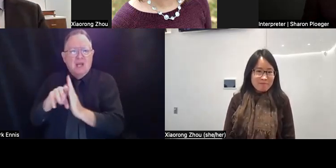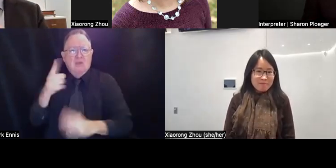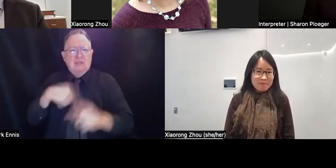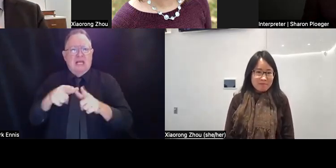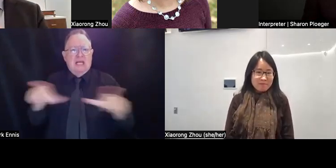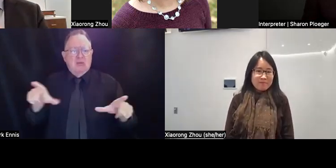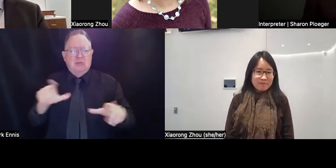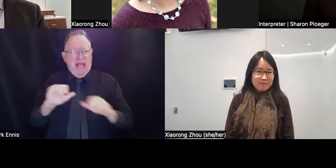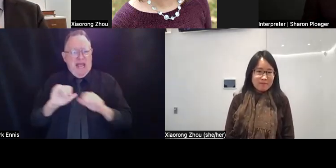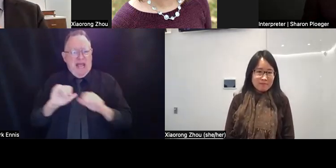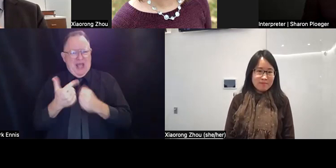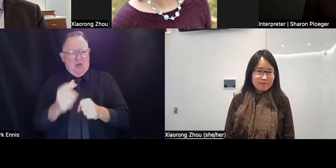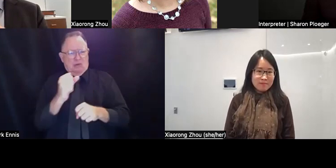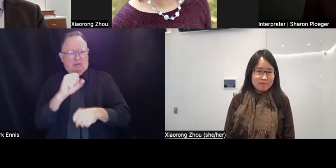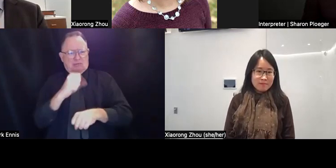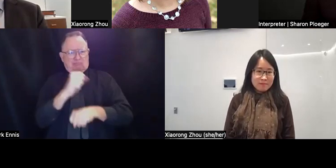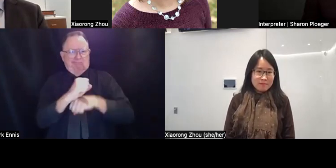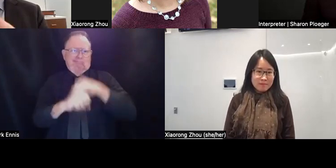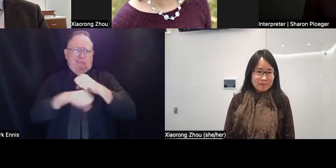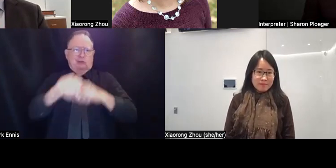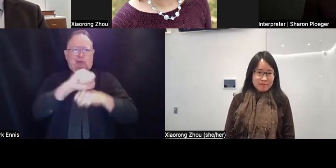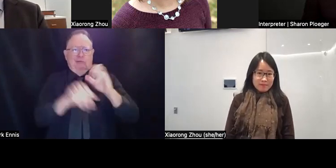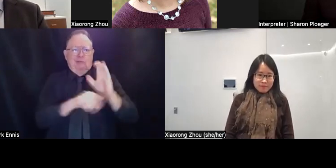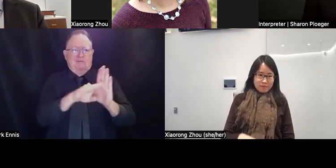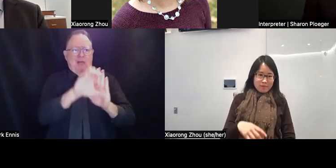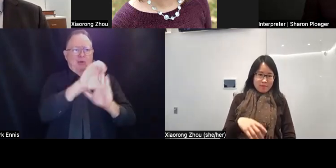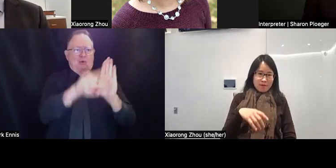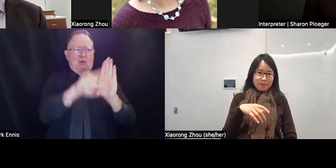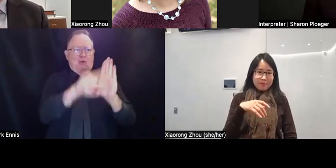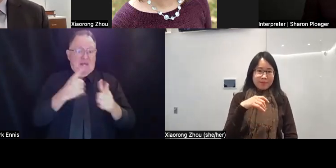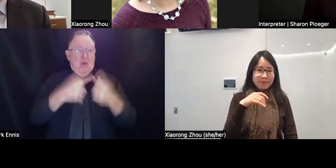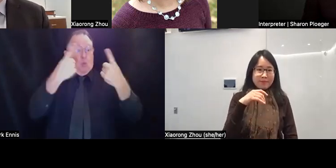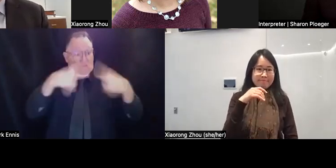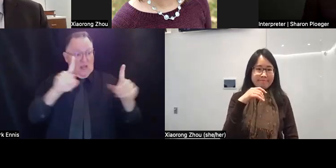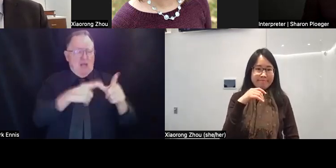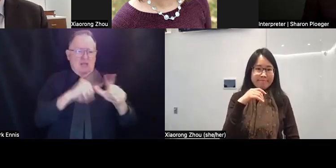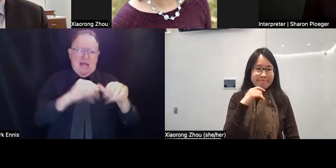how are you sharing that with Chinese institutions? How will it be used?